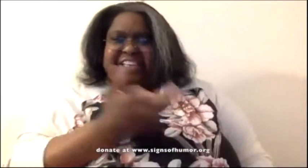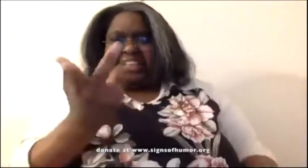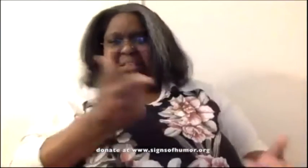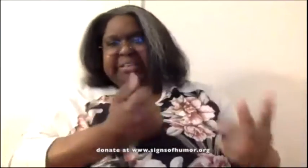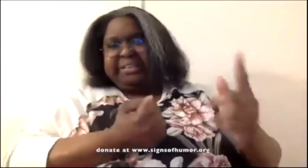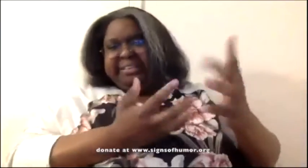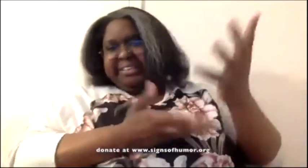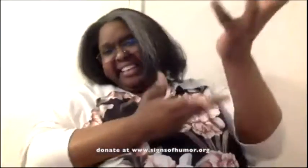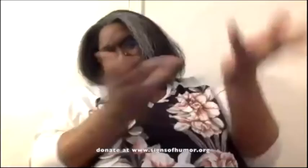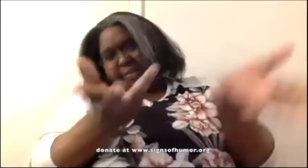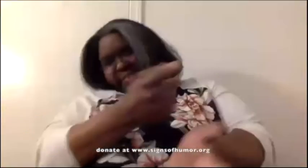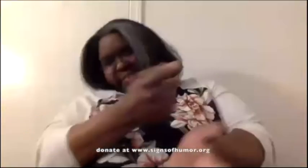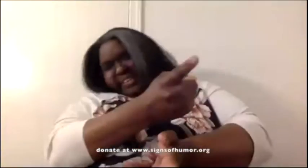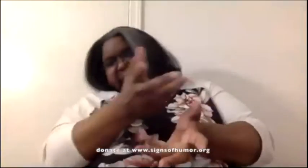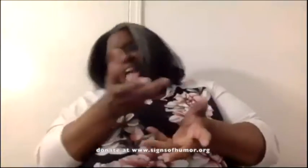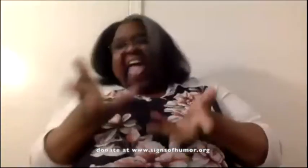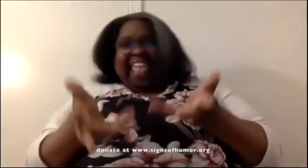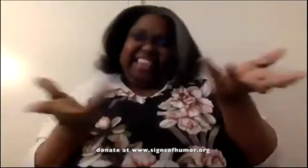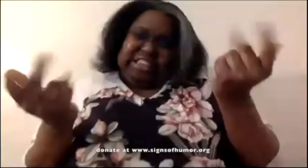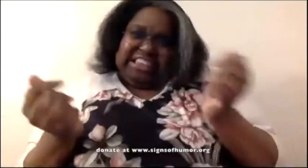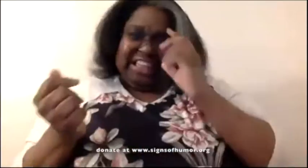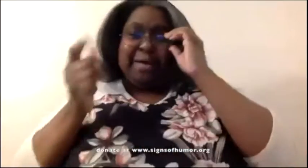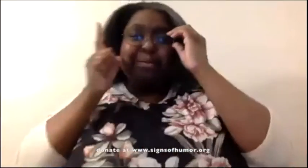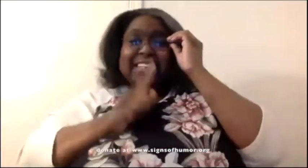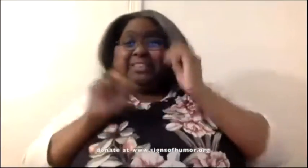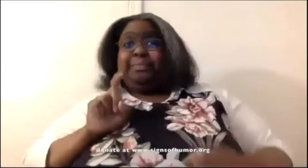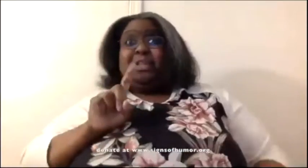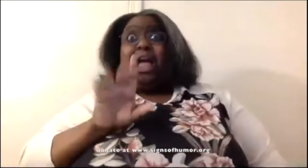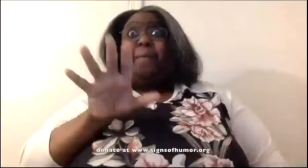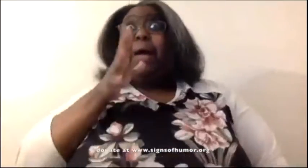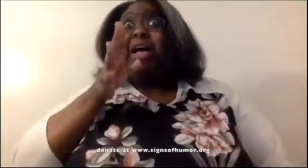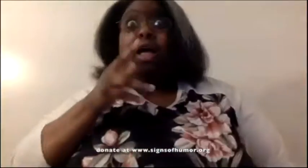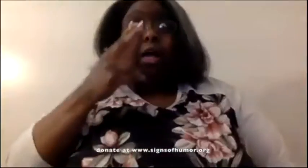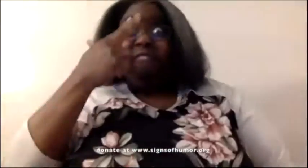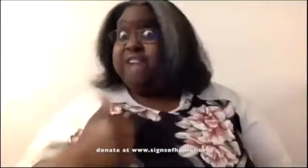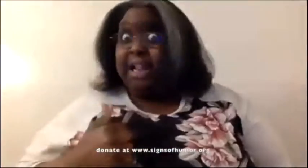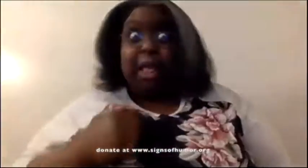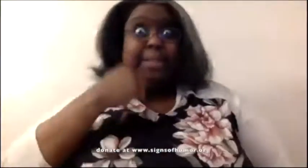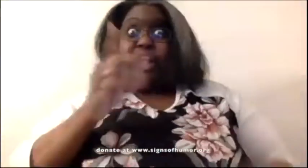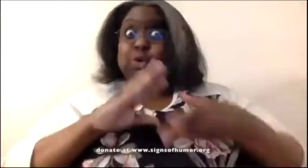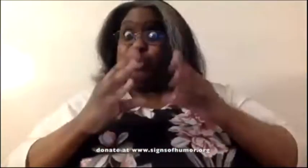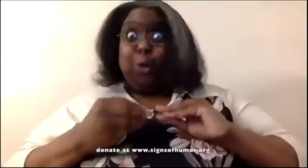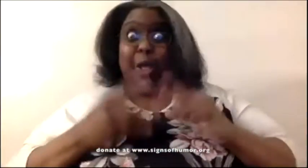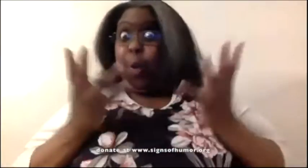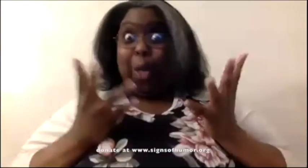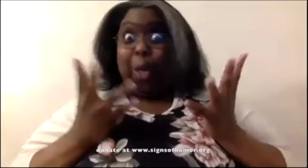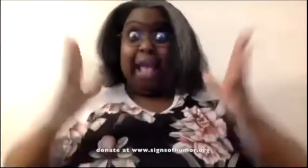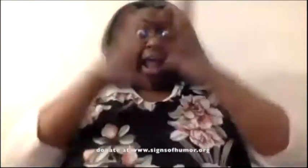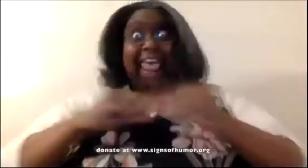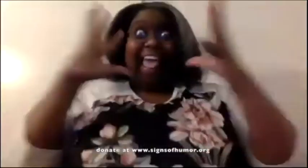something was going on, obviously. So my auntie's trying to explain it away. Well, you see, this had happened, and but then my sisters ran